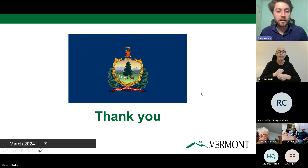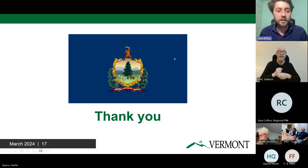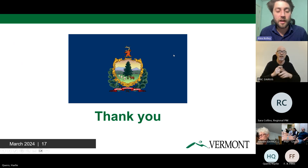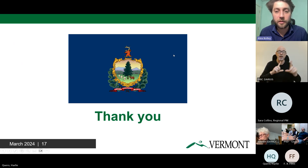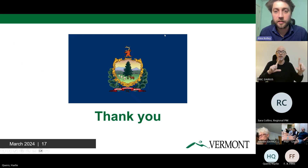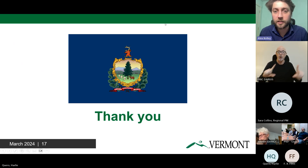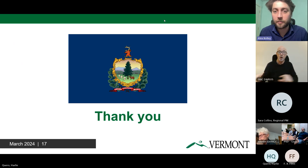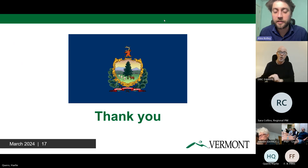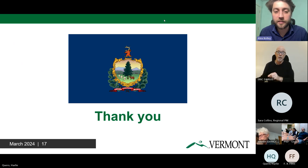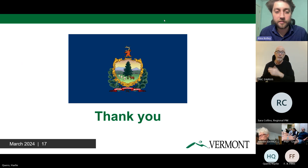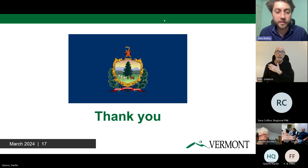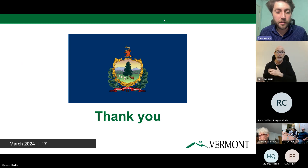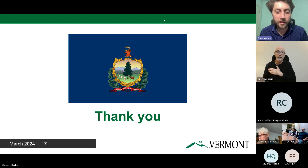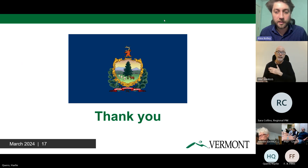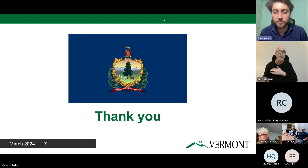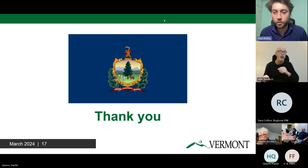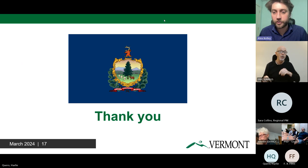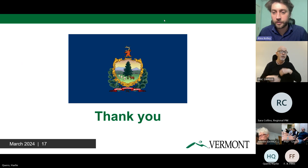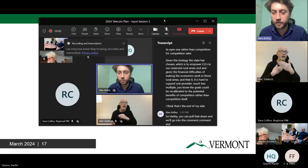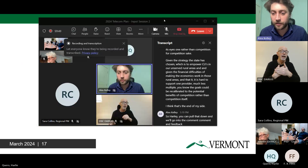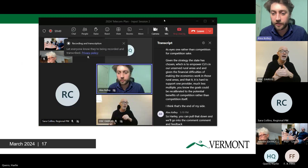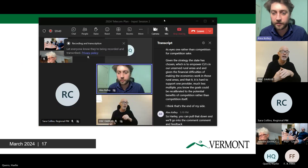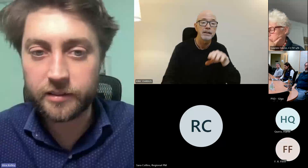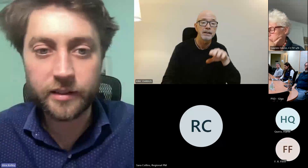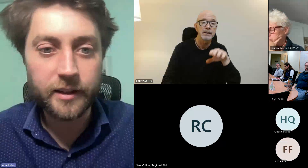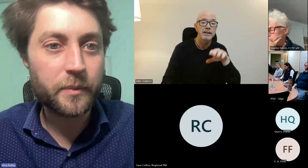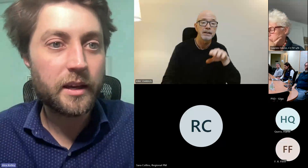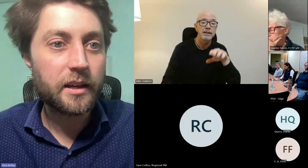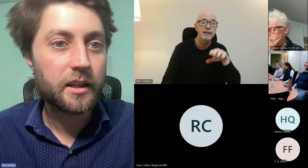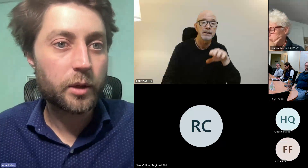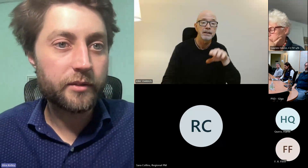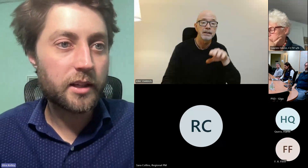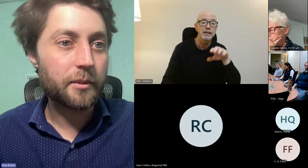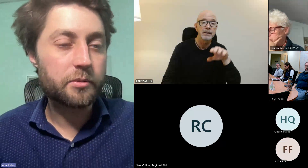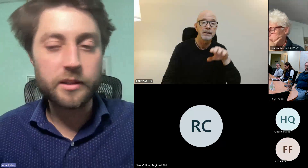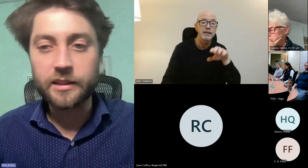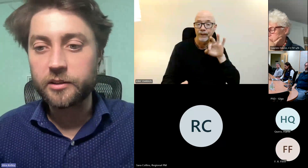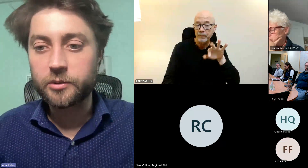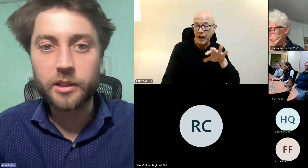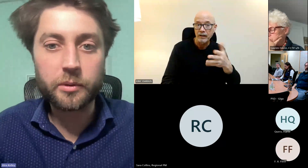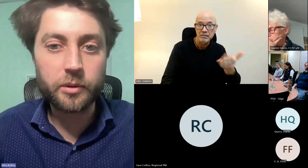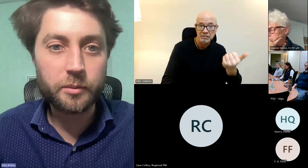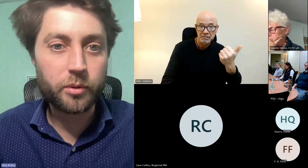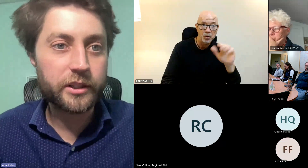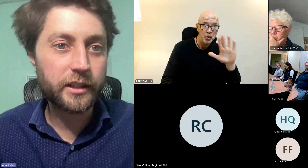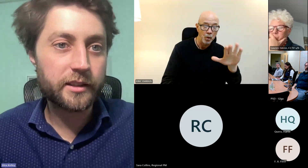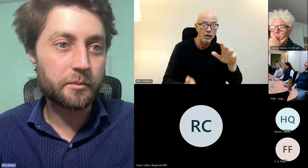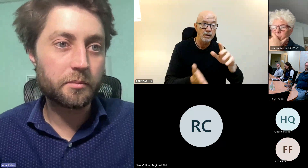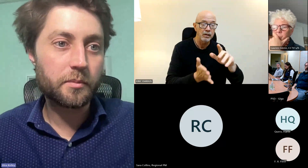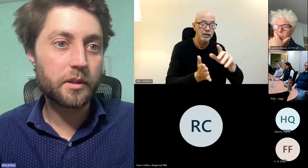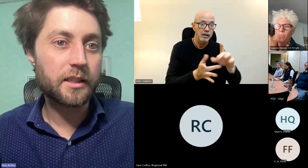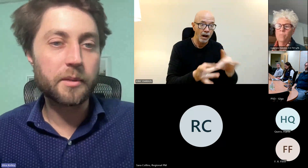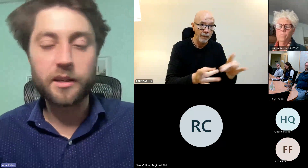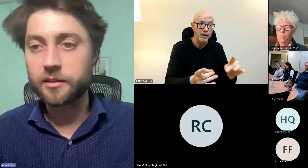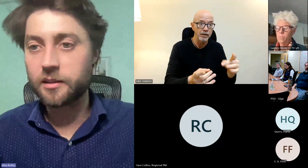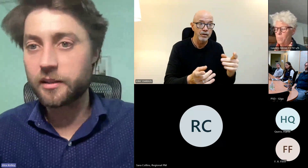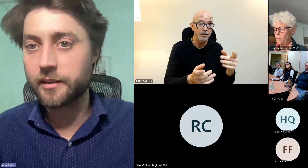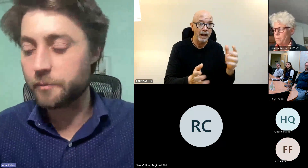the comment and feedback portion. And if you have your comments written down as well, we would appreciate